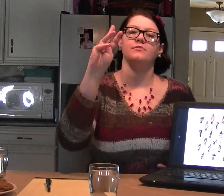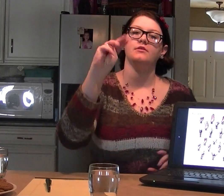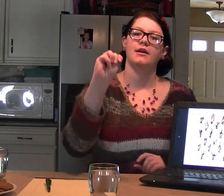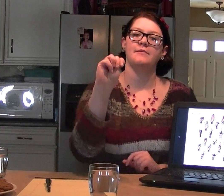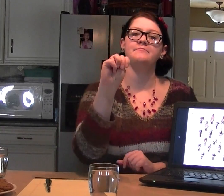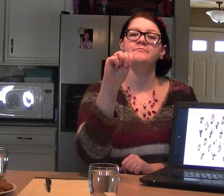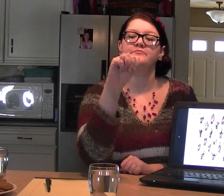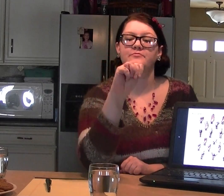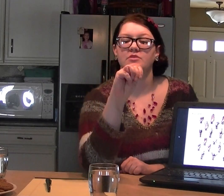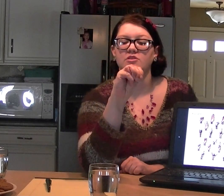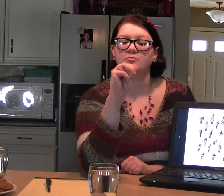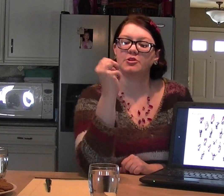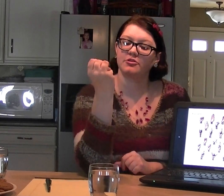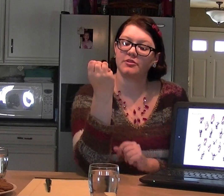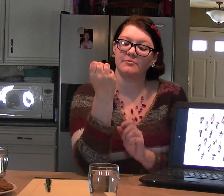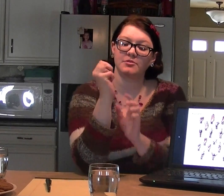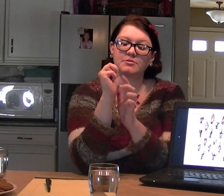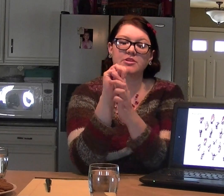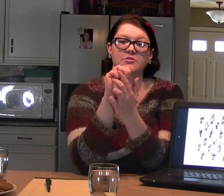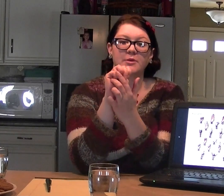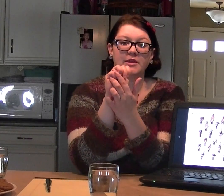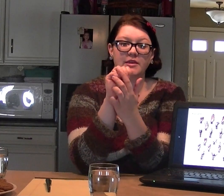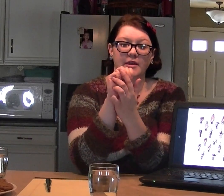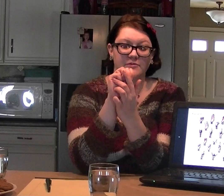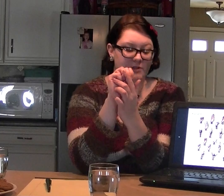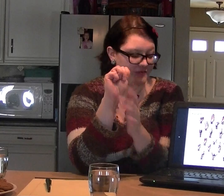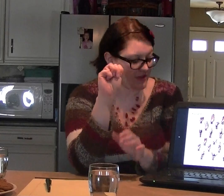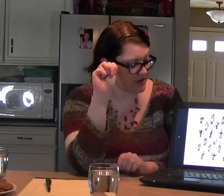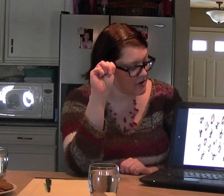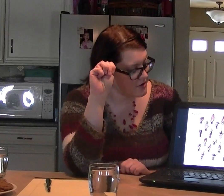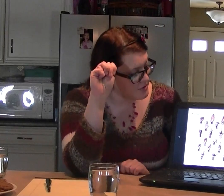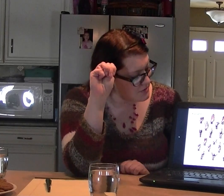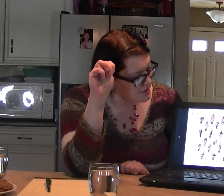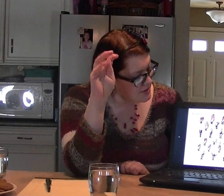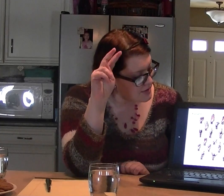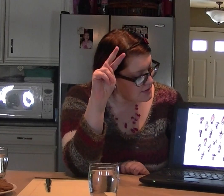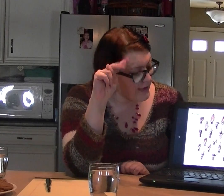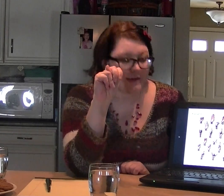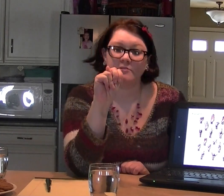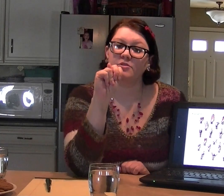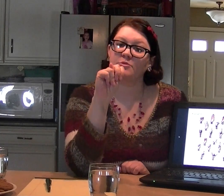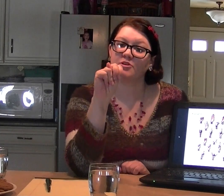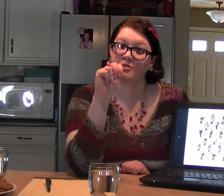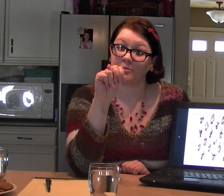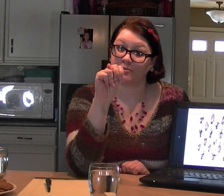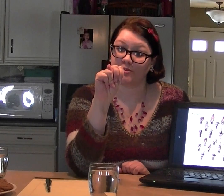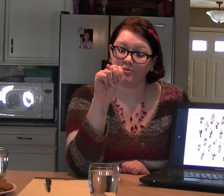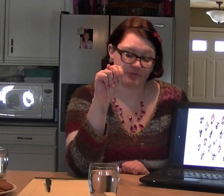Okay. M, you put your thumb between your pinky and ring finger. N, you put your thumb in the middle.